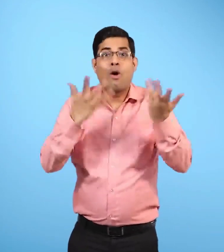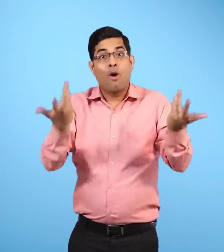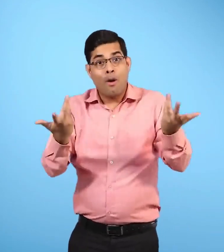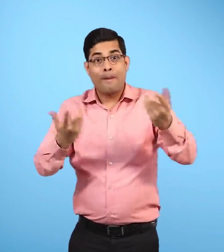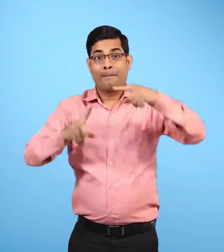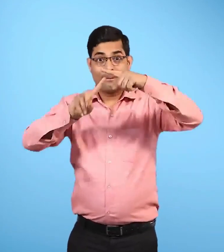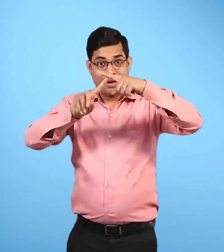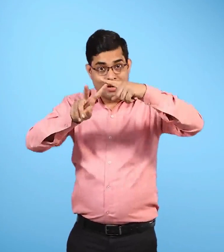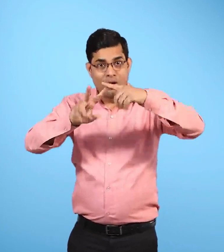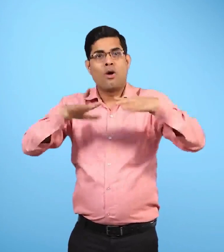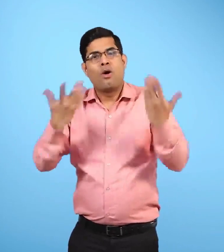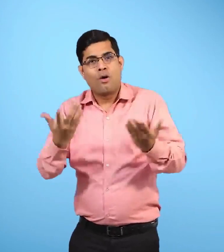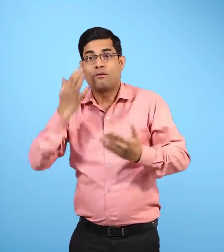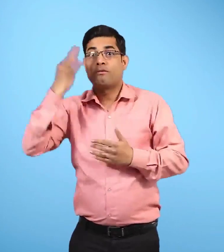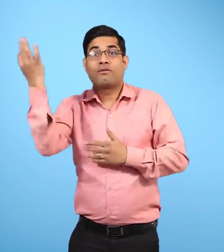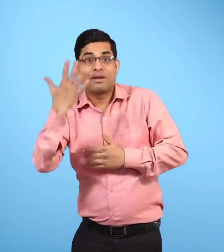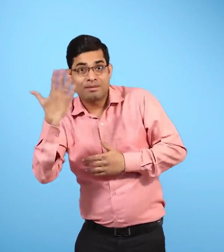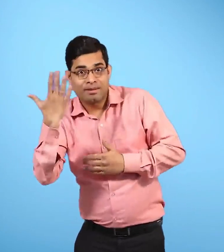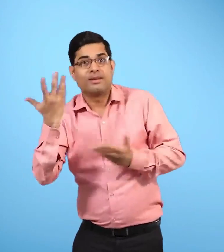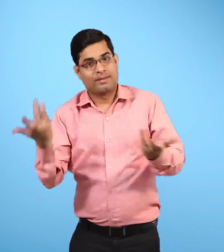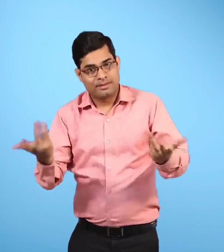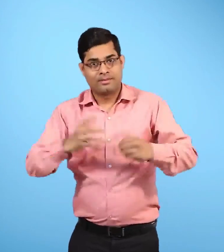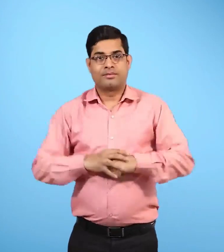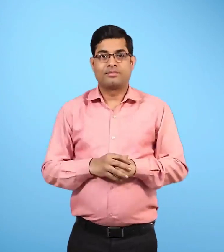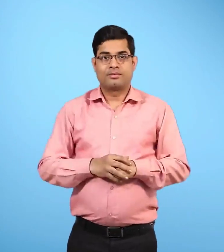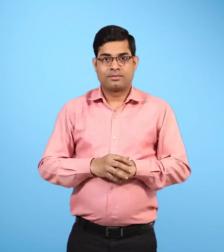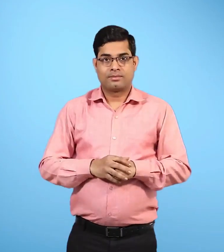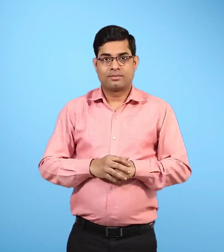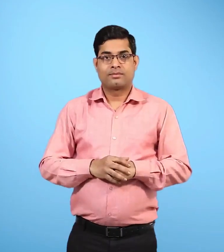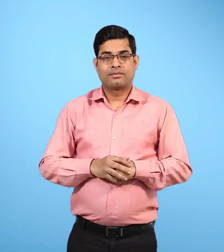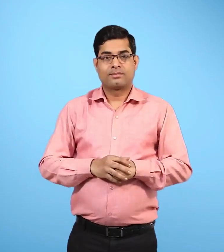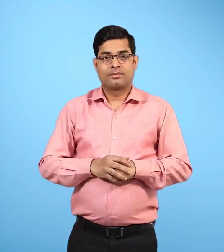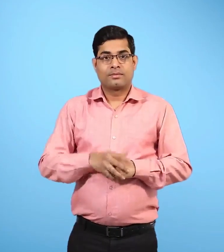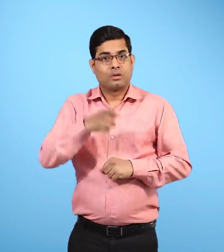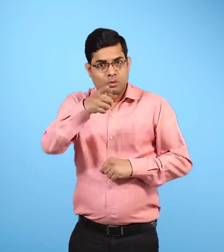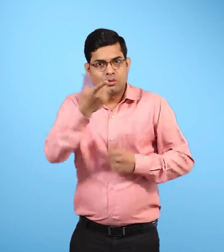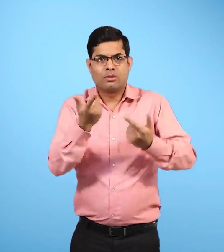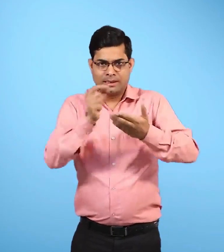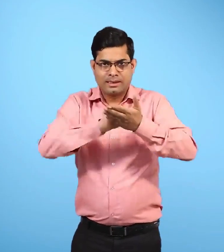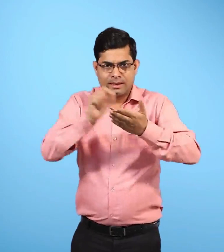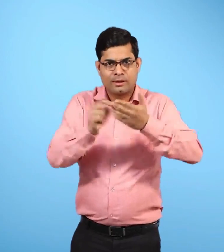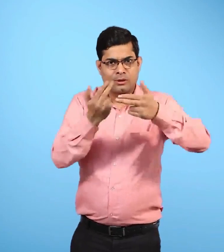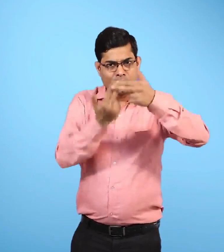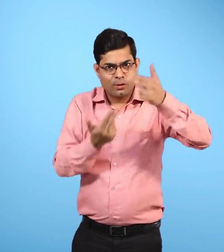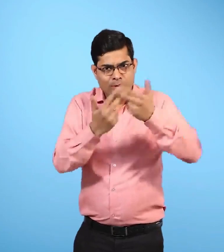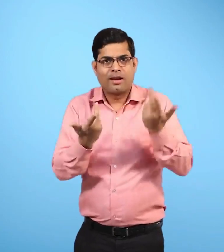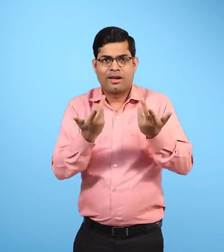or watching a TV program or from a film. Write down the story. Also mention